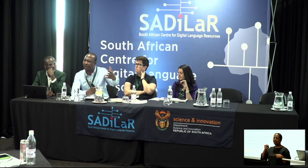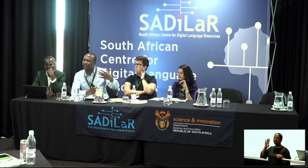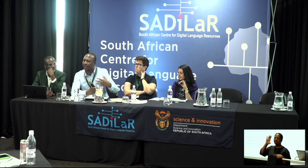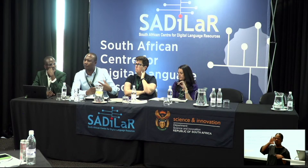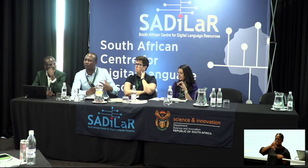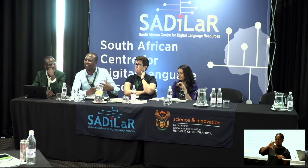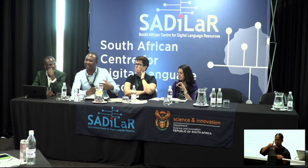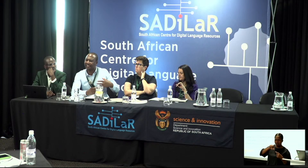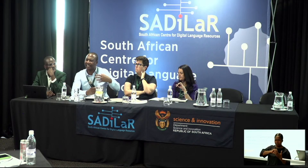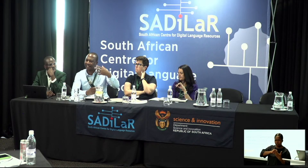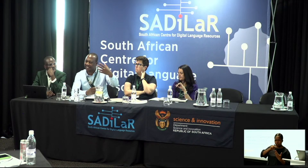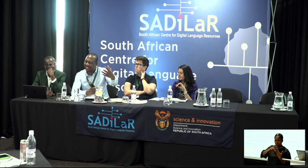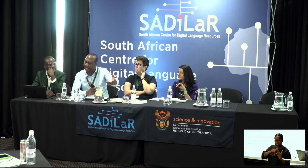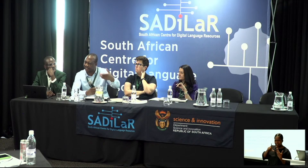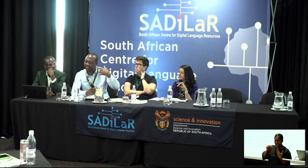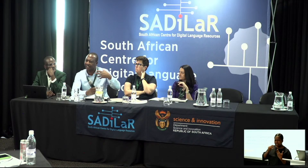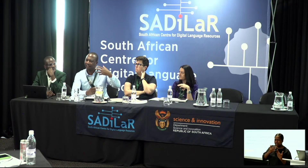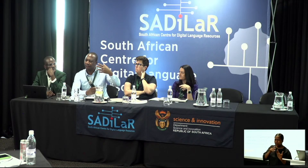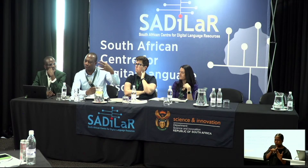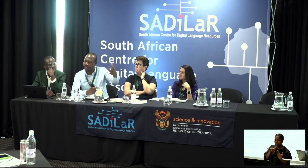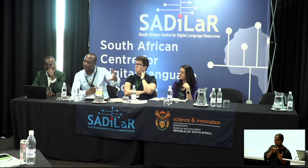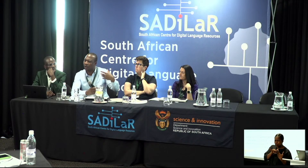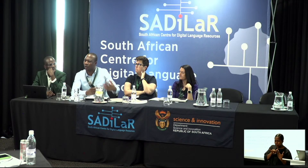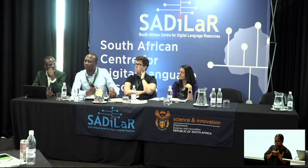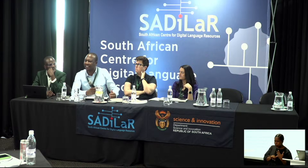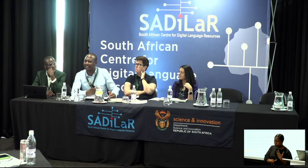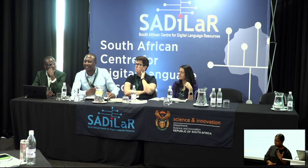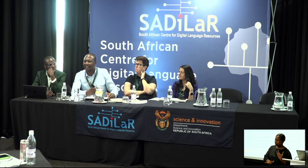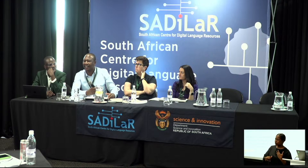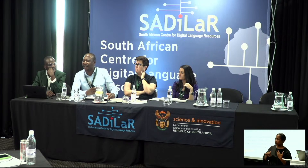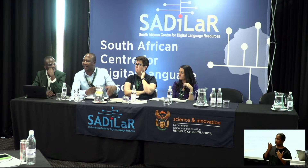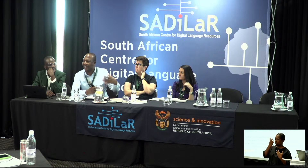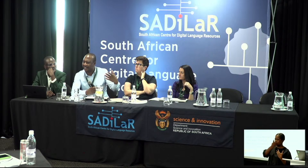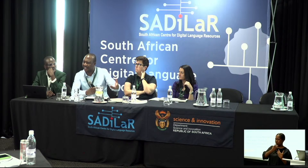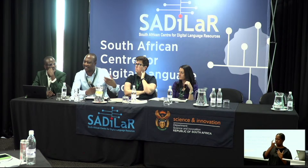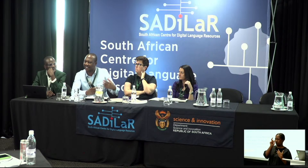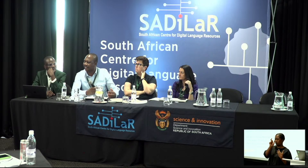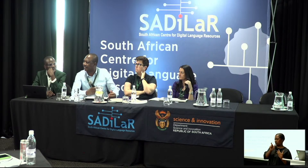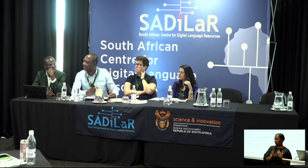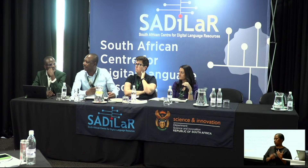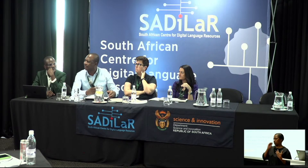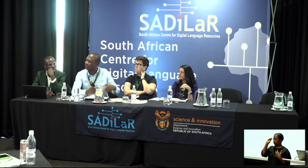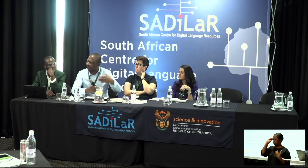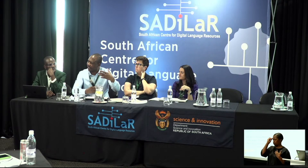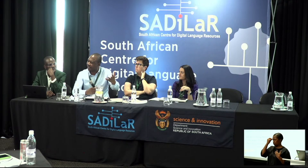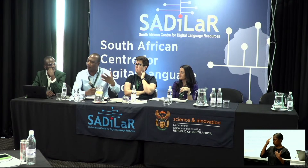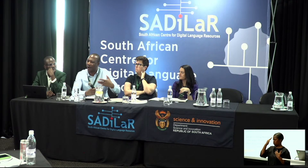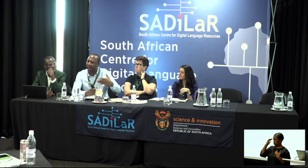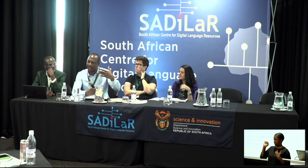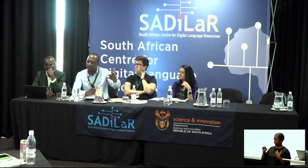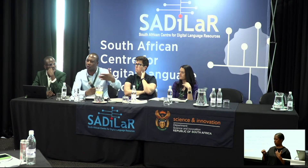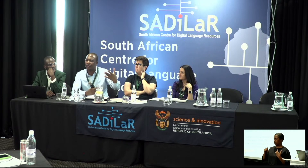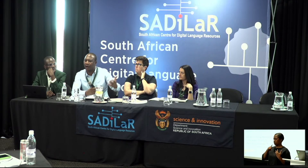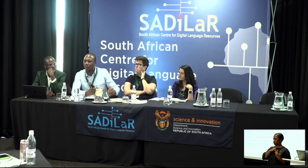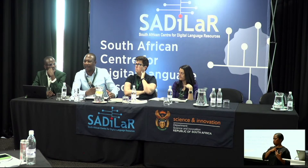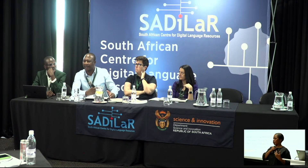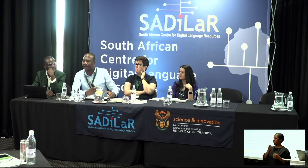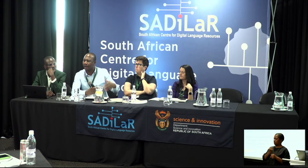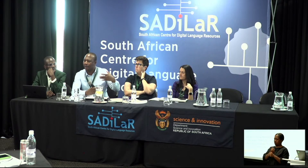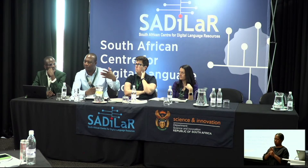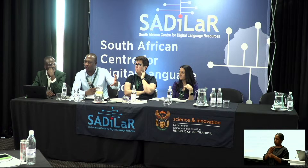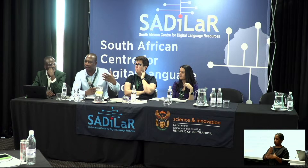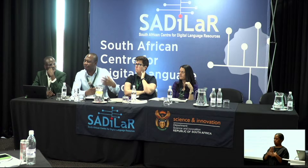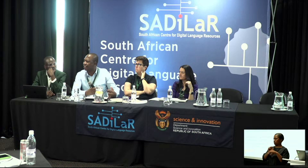all completed projects and search for terminology that they are interested in, so that they do their